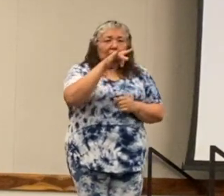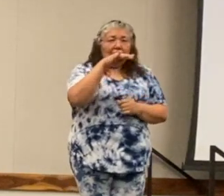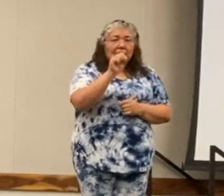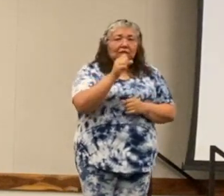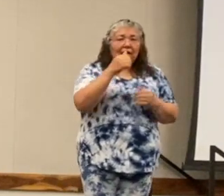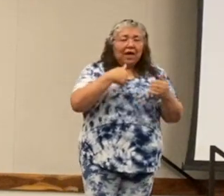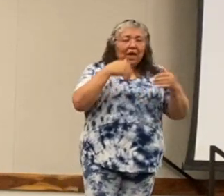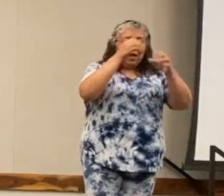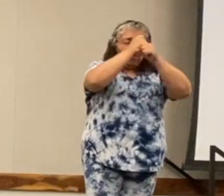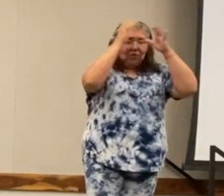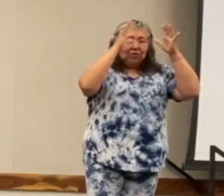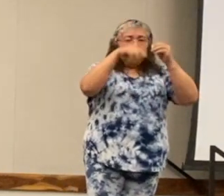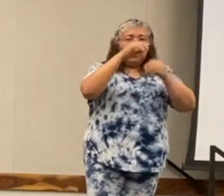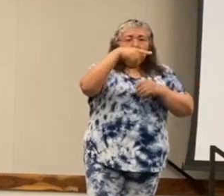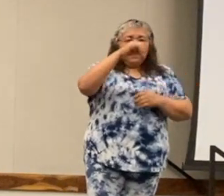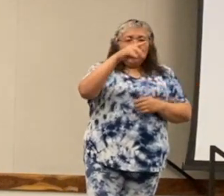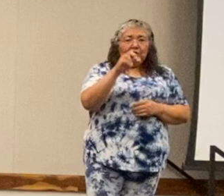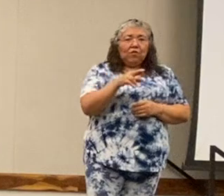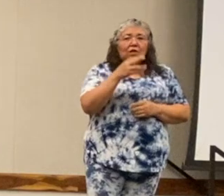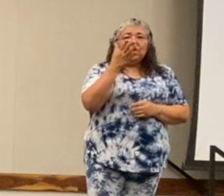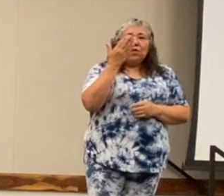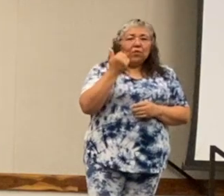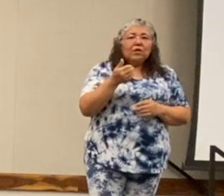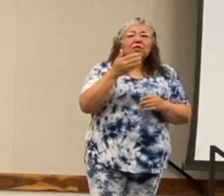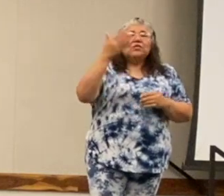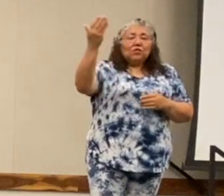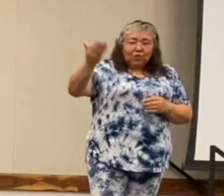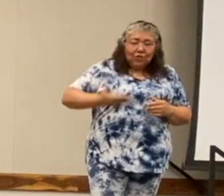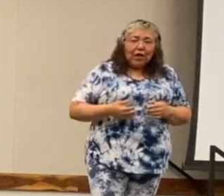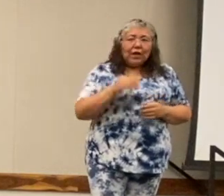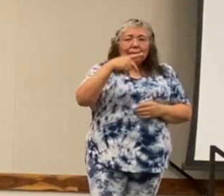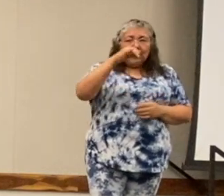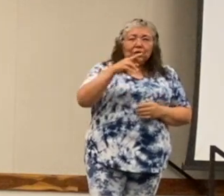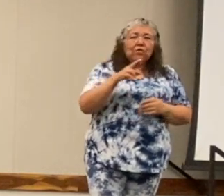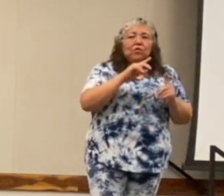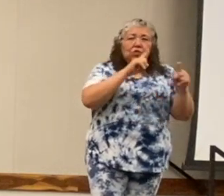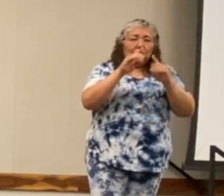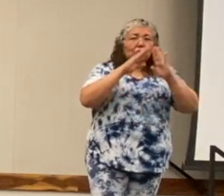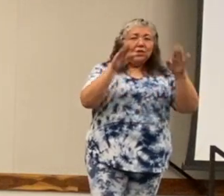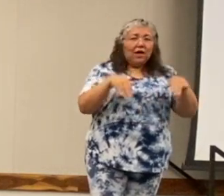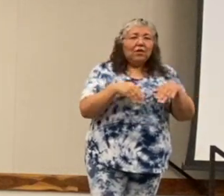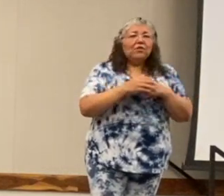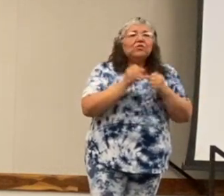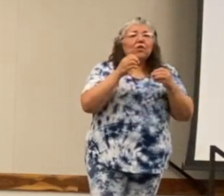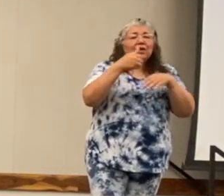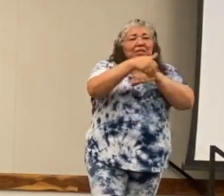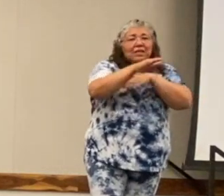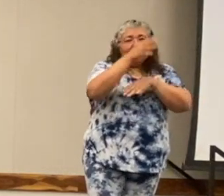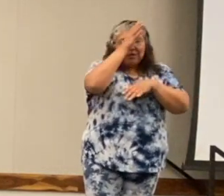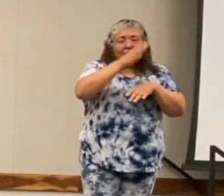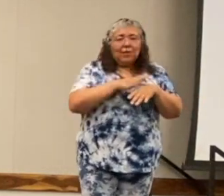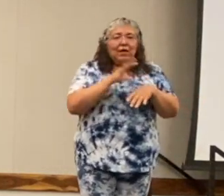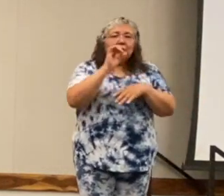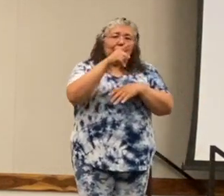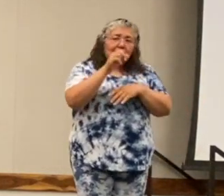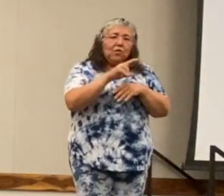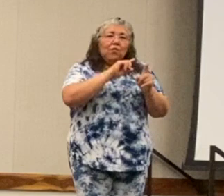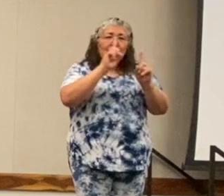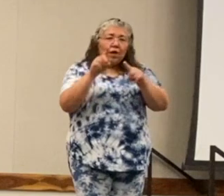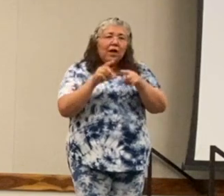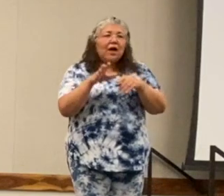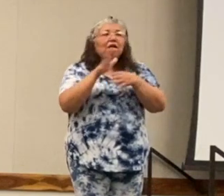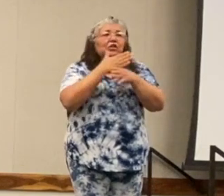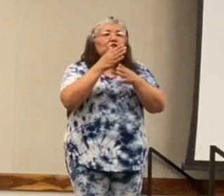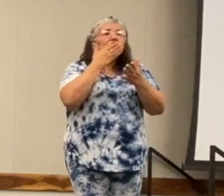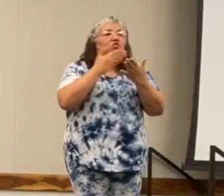had a vision about Peter, and that he was to invite Peter to his house. And so he sent his men, Peter went, and Peter shared